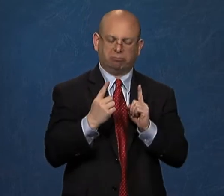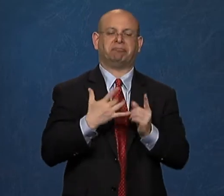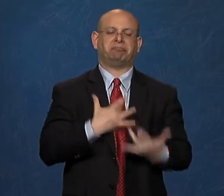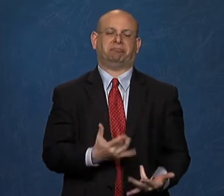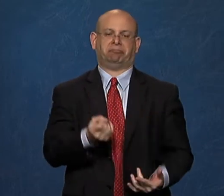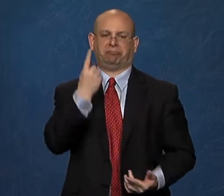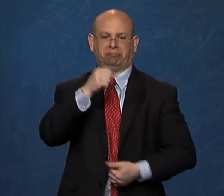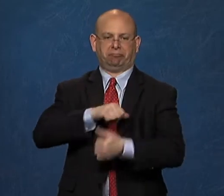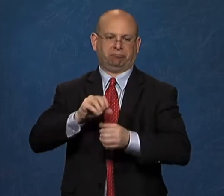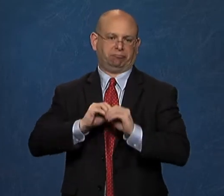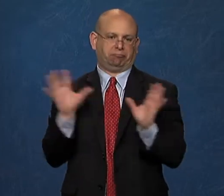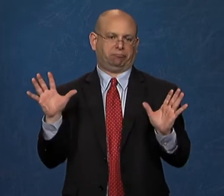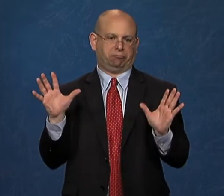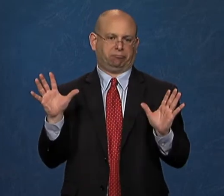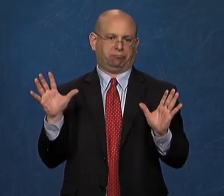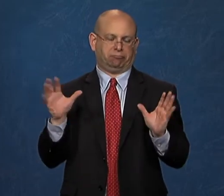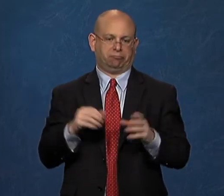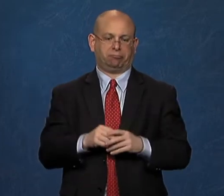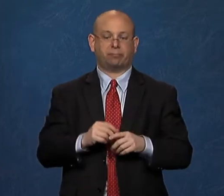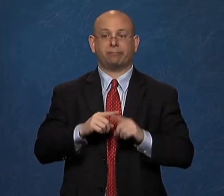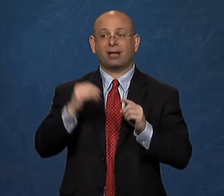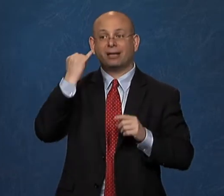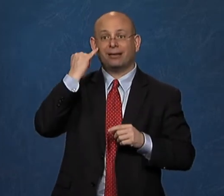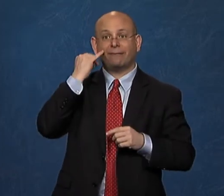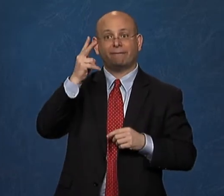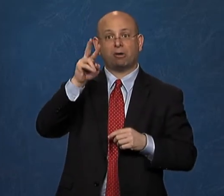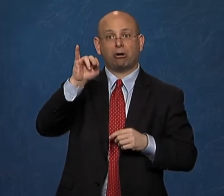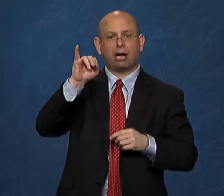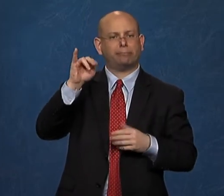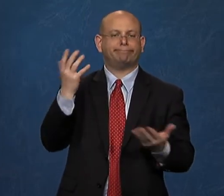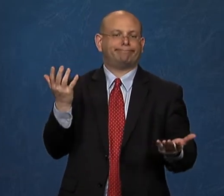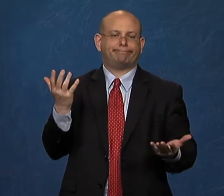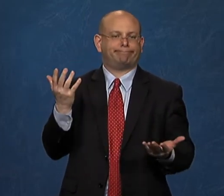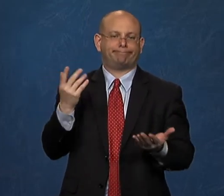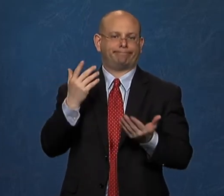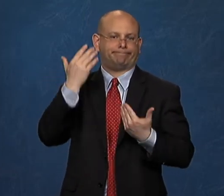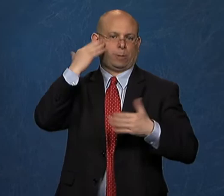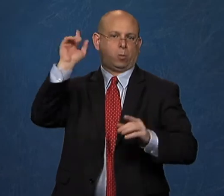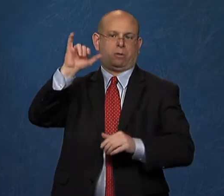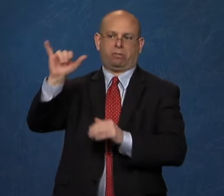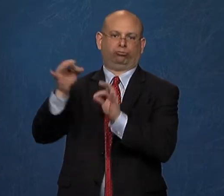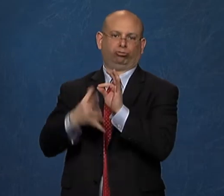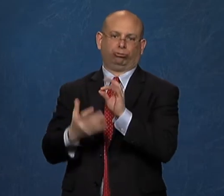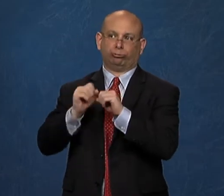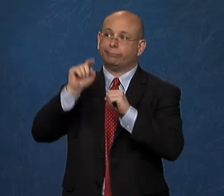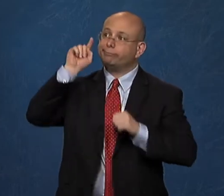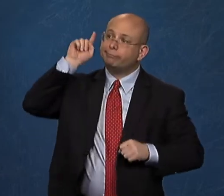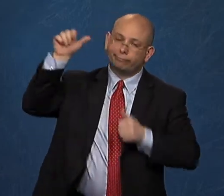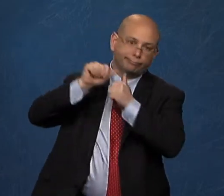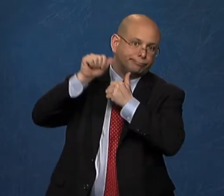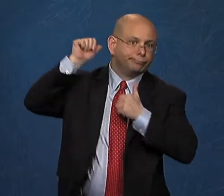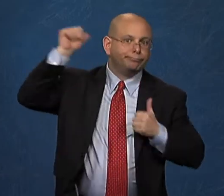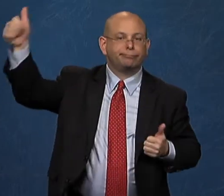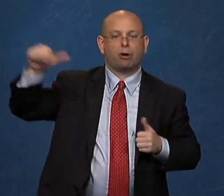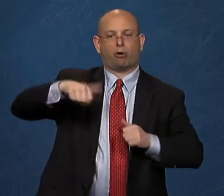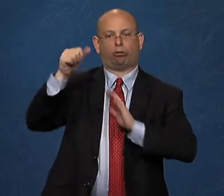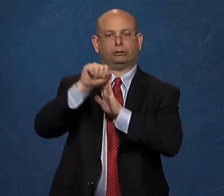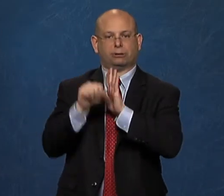location. And as a result, they're able to understand one another very easily. Now, this is not the case for VRI. With